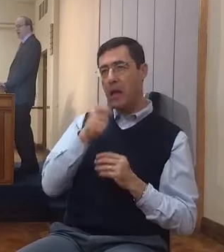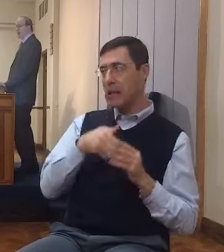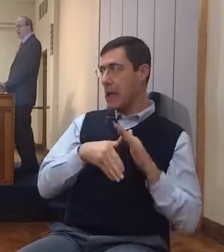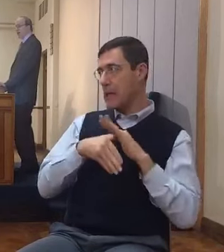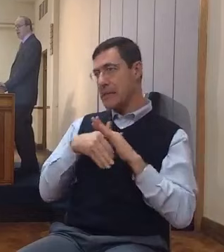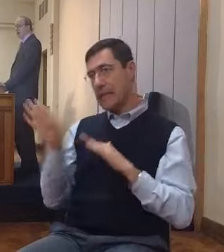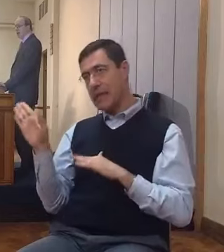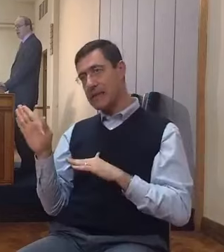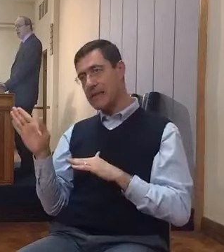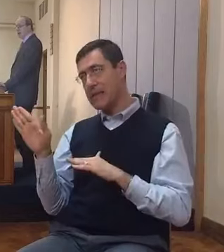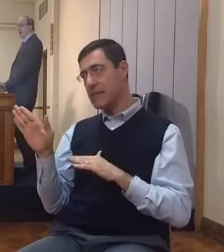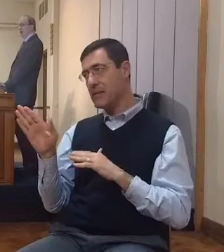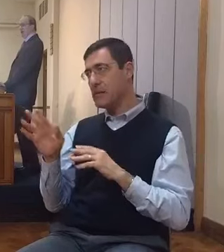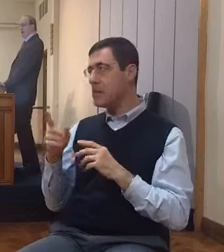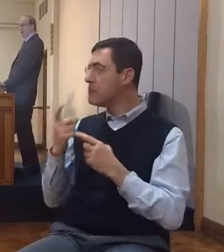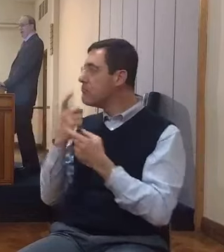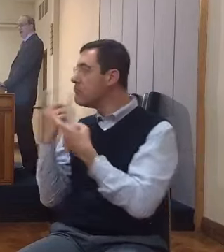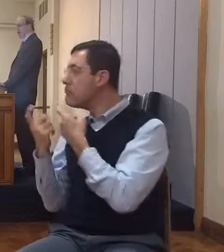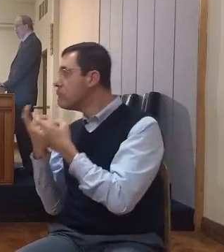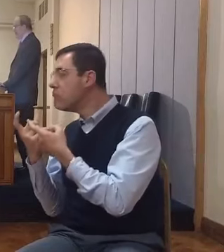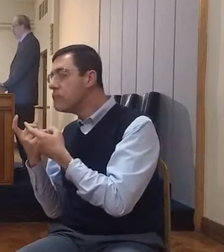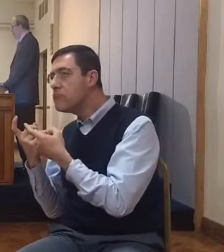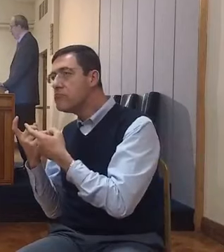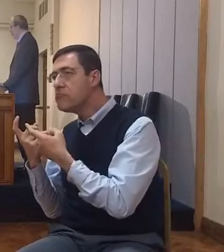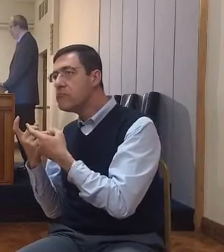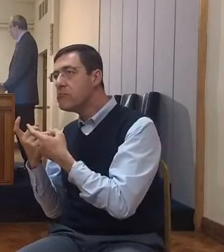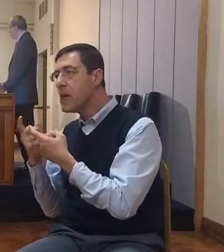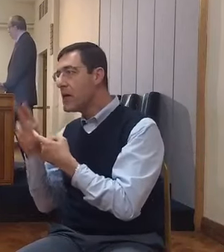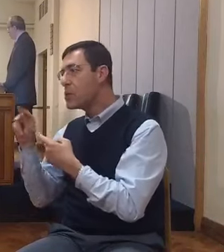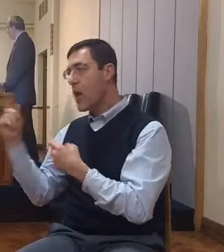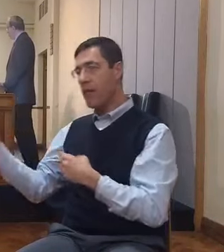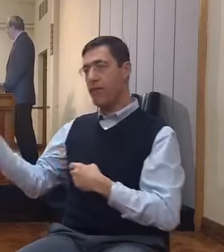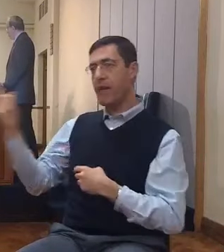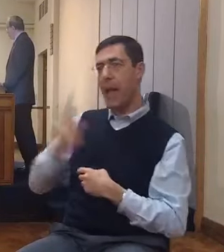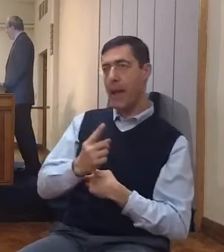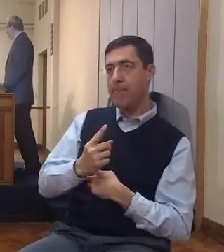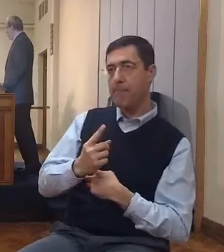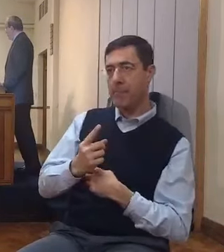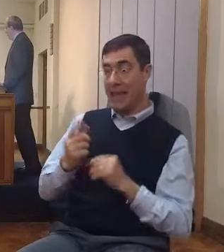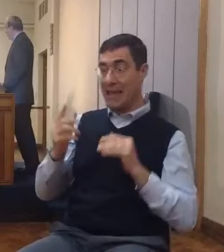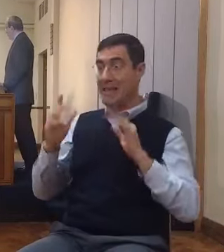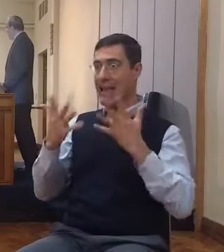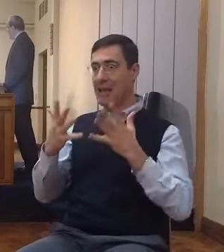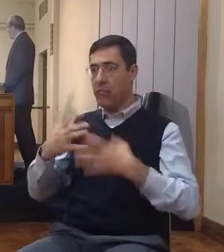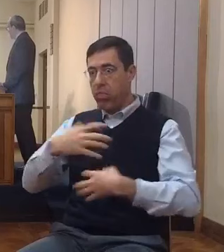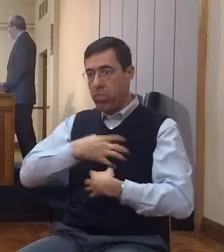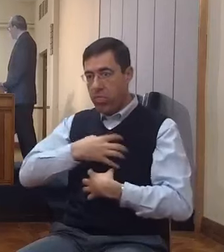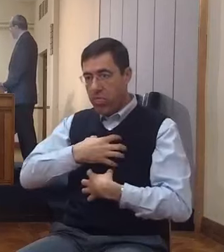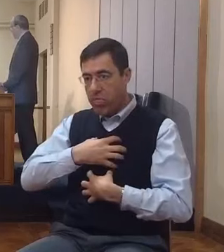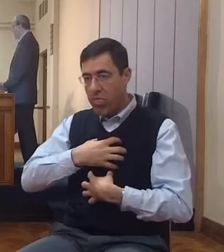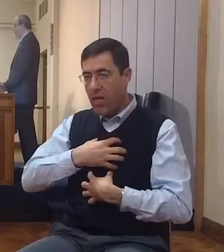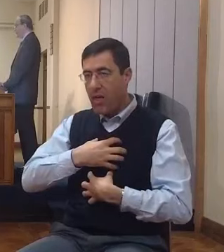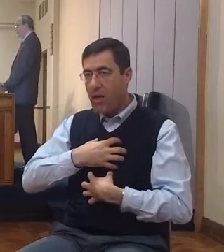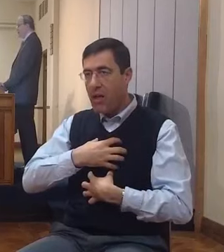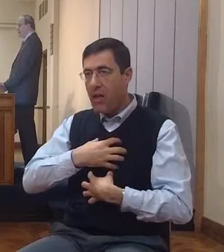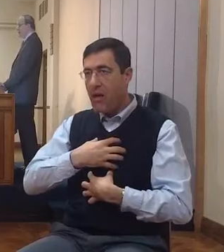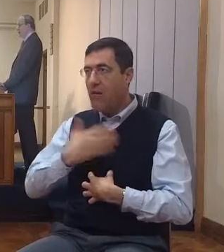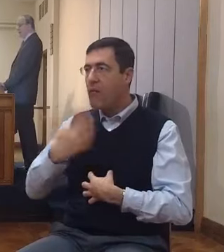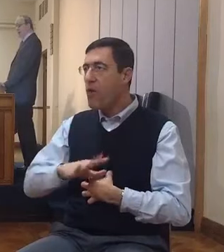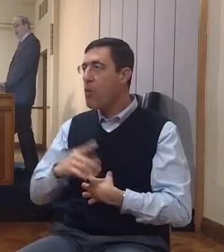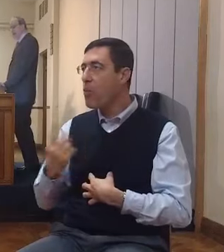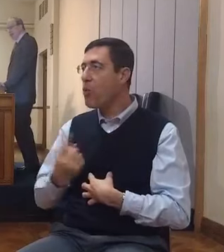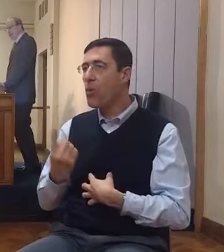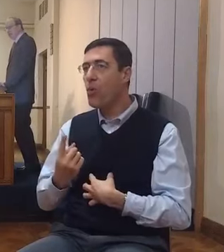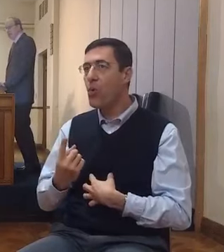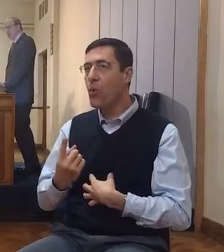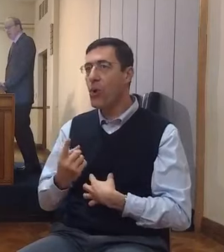reported back, the thing that terrified all but Joshua and Caleb out of the spies was